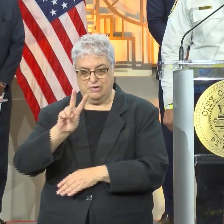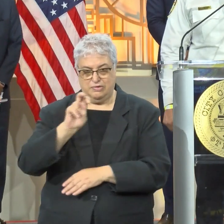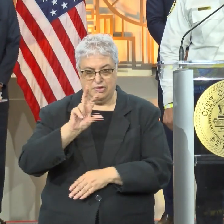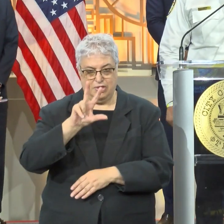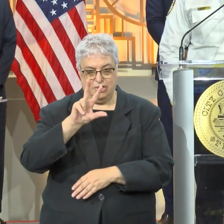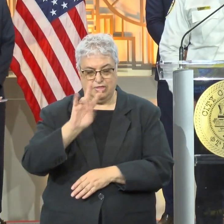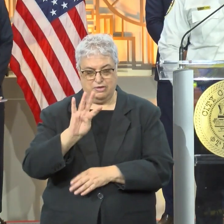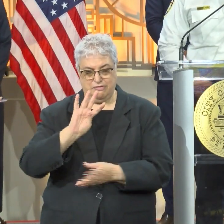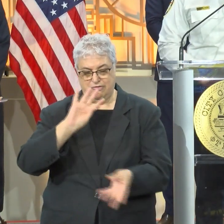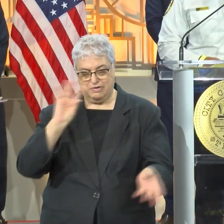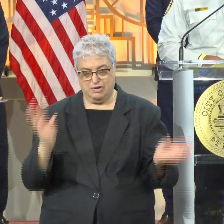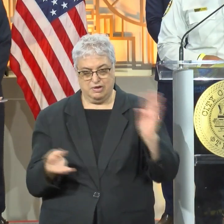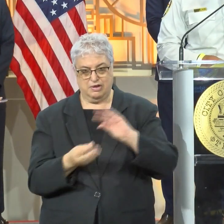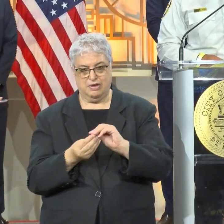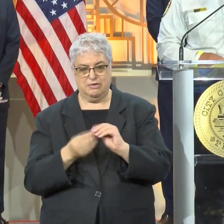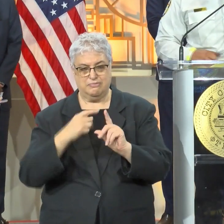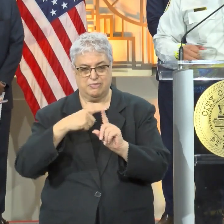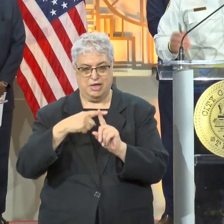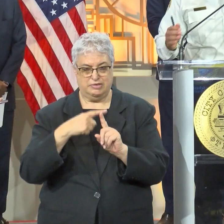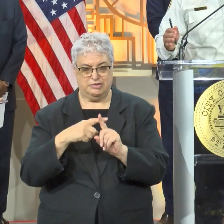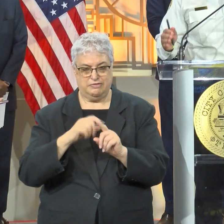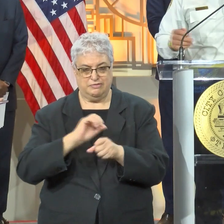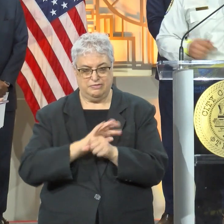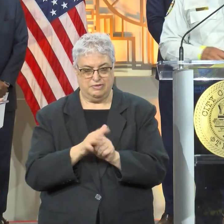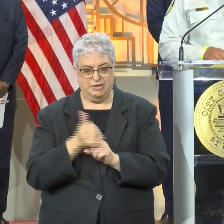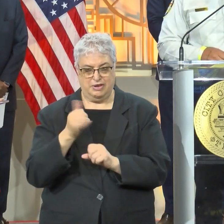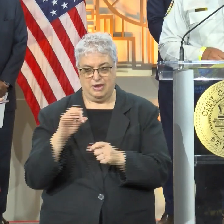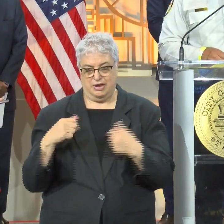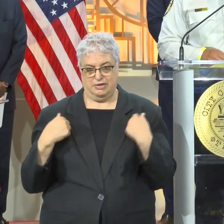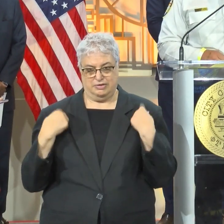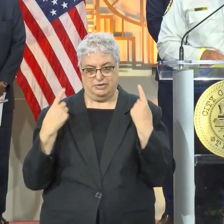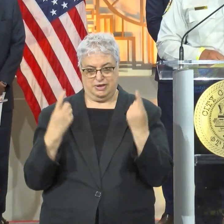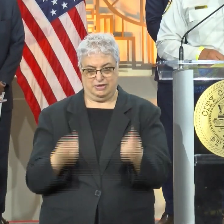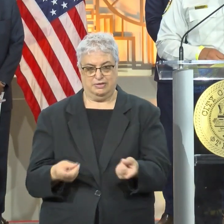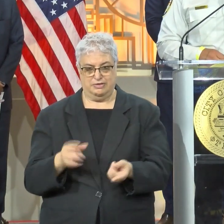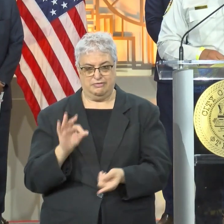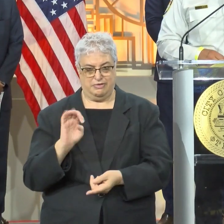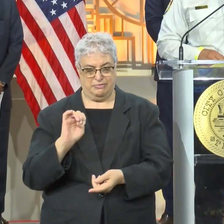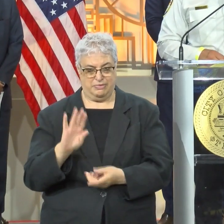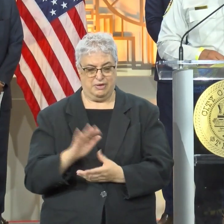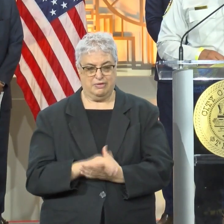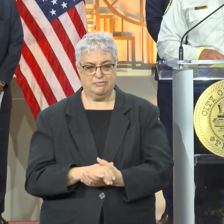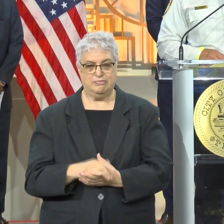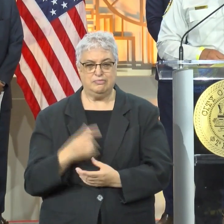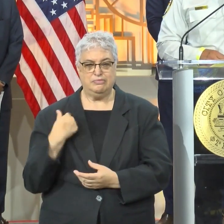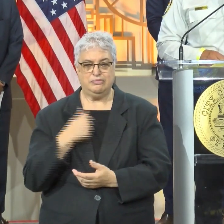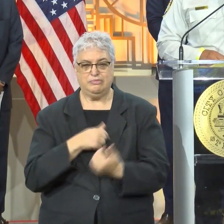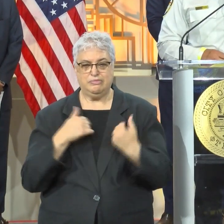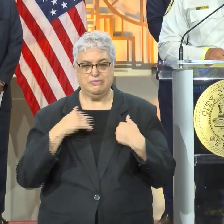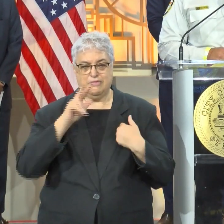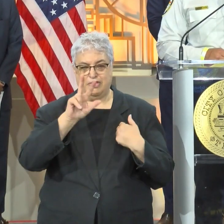234 that have tested positive for coronavirus through the course of this operation. Currently, we have 36 that are